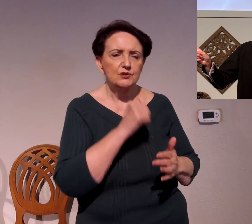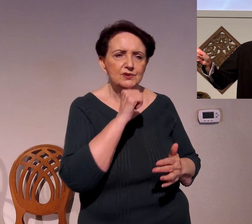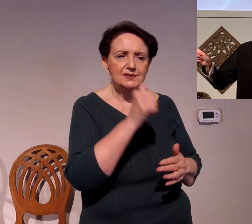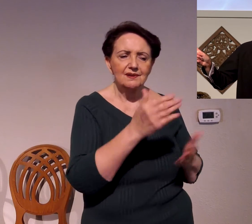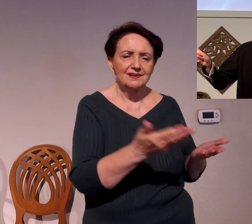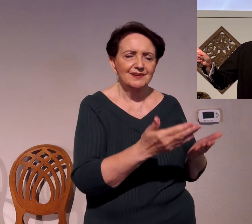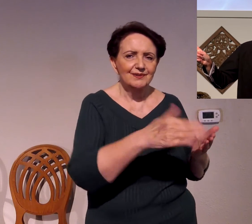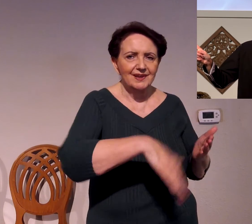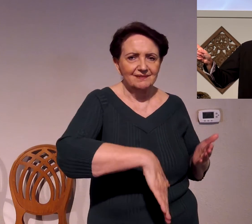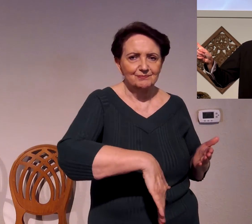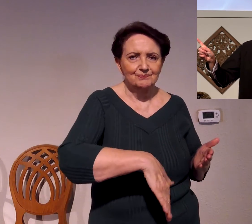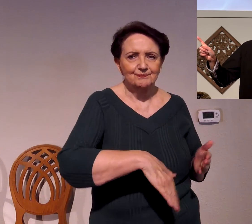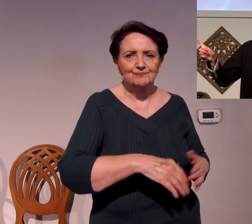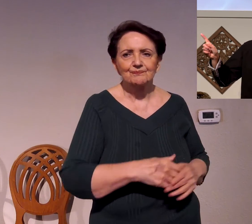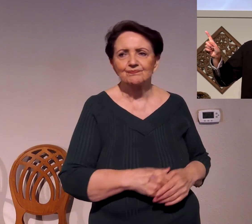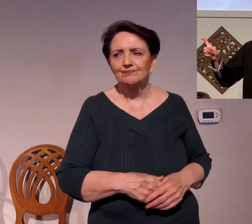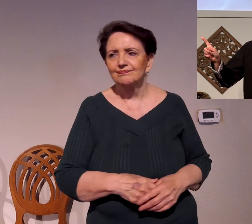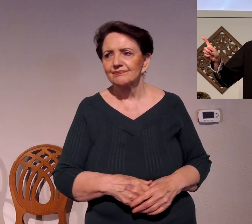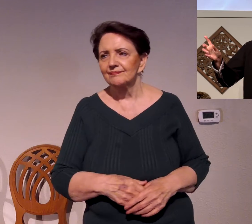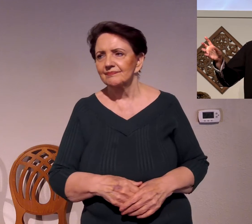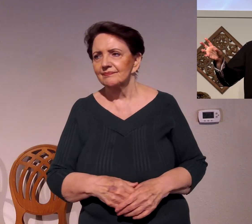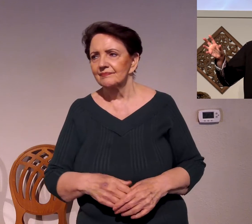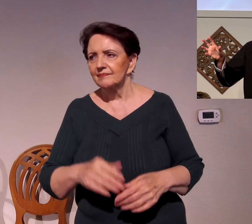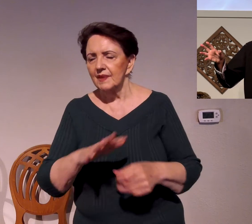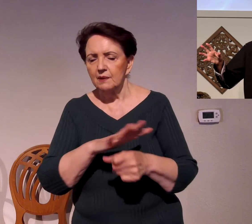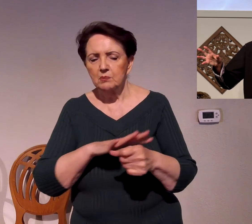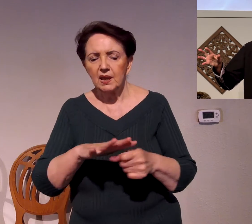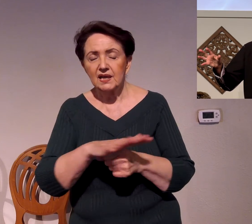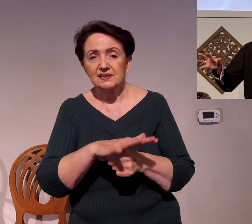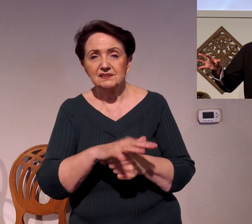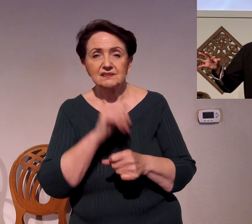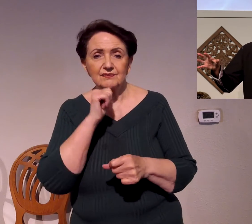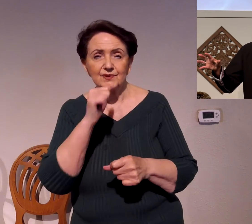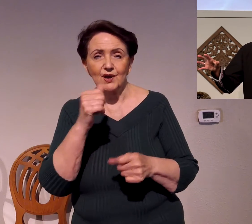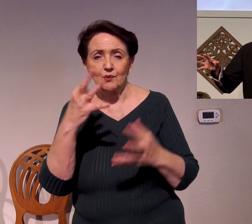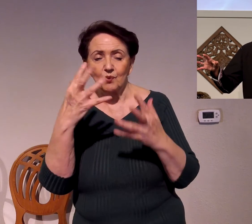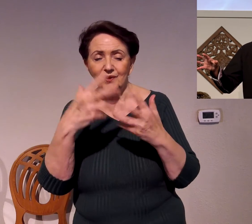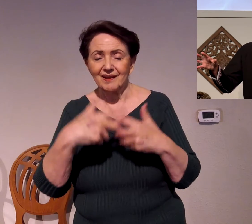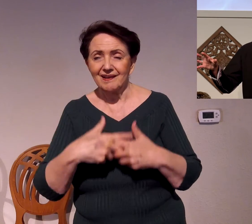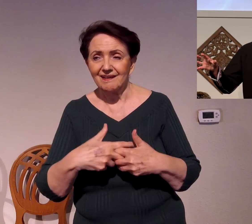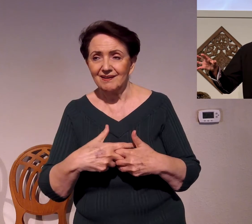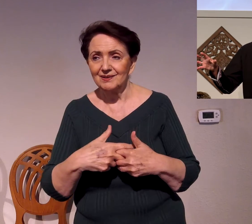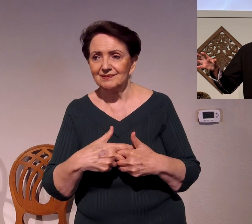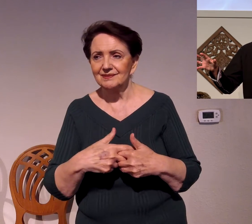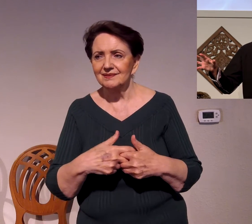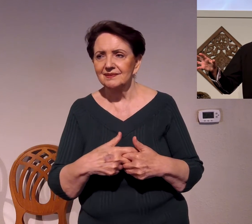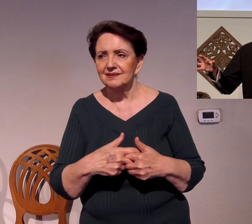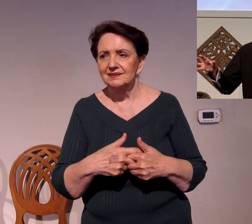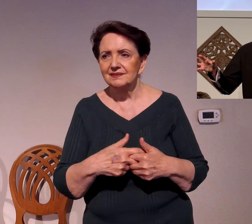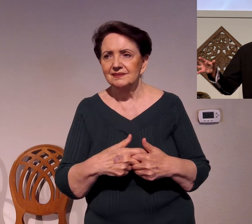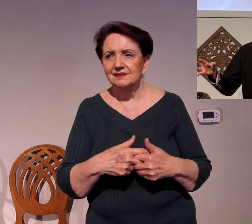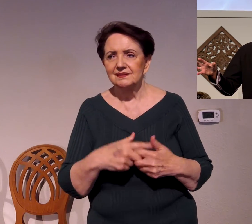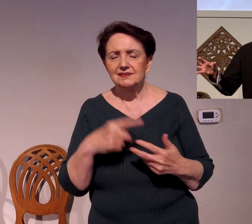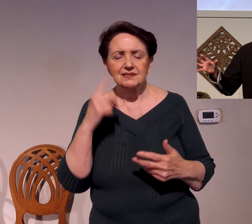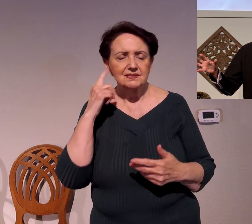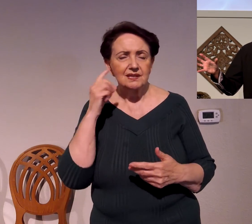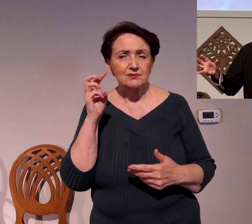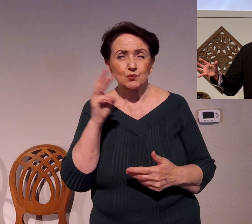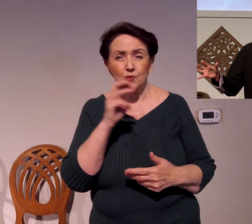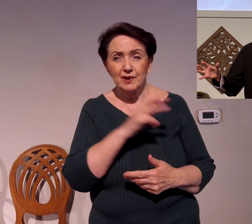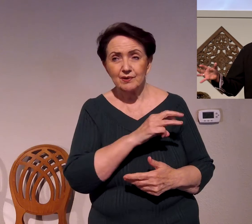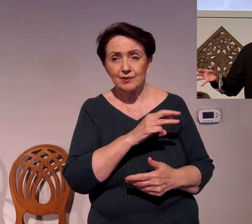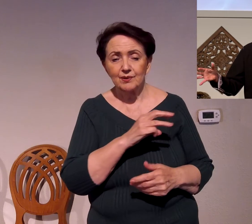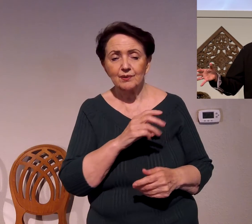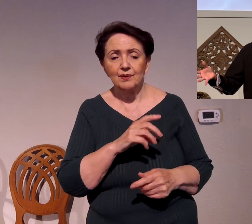arrived. And this place of not working, things not working, I know it sounds so weird, but you